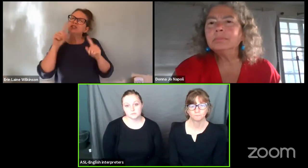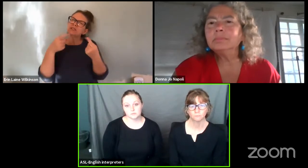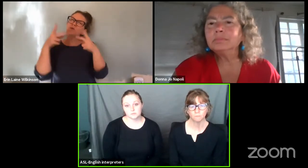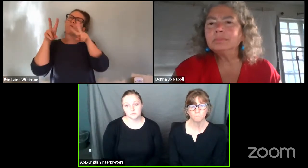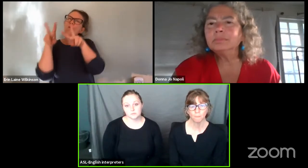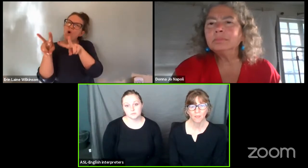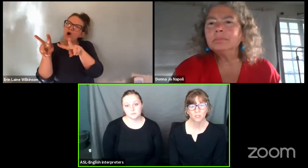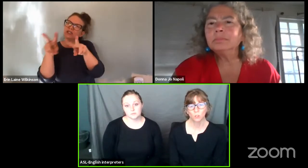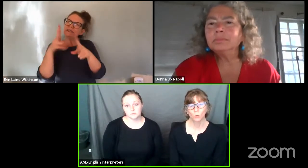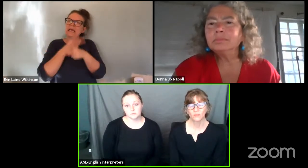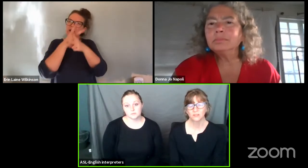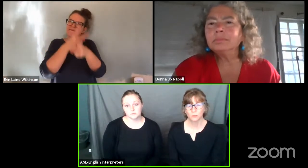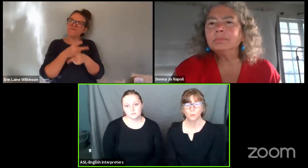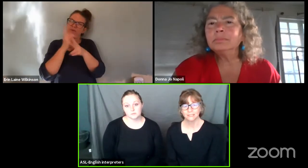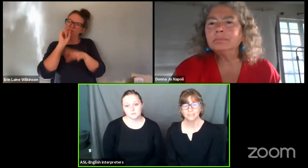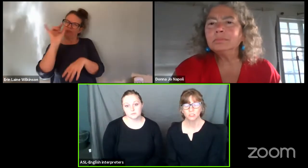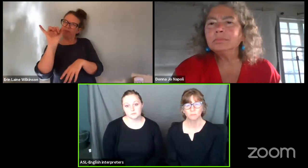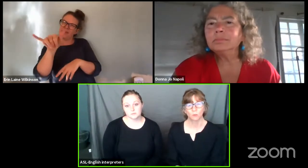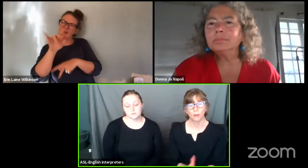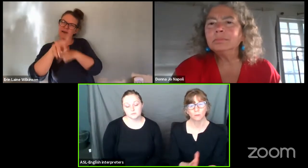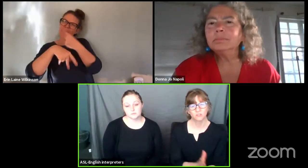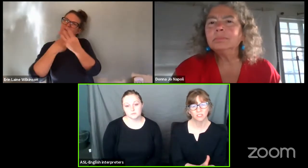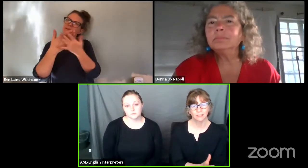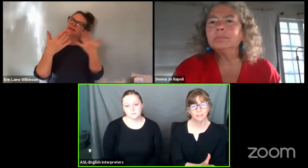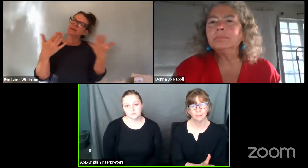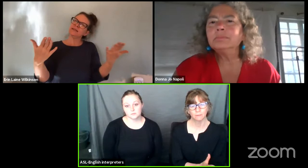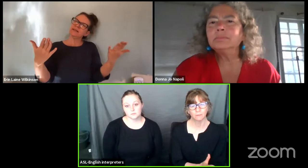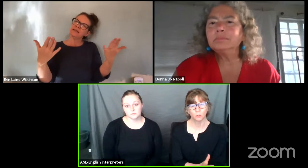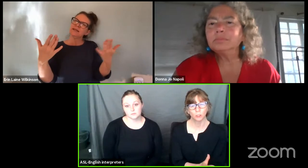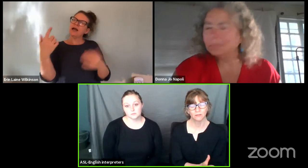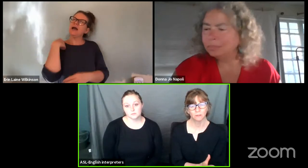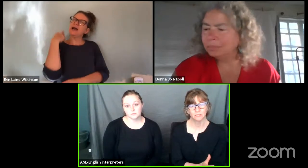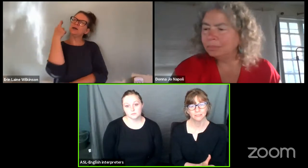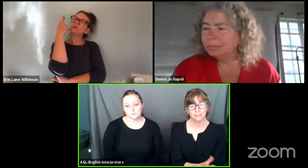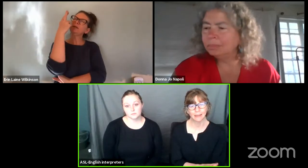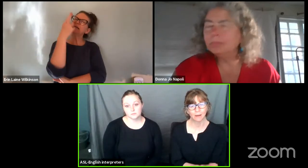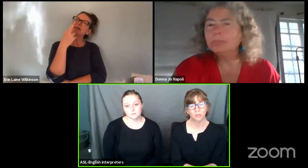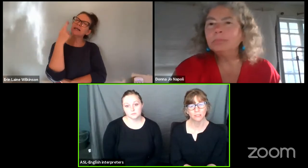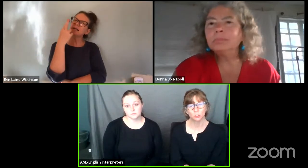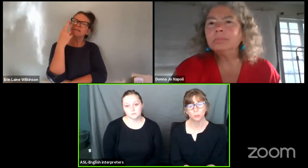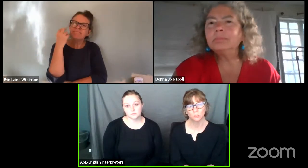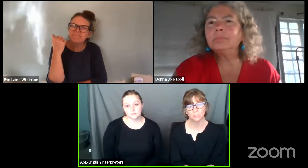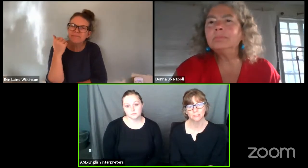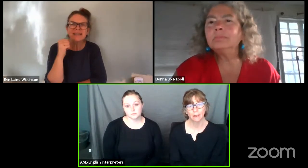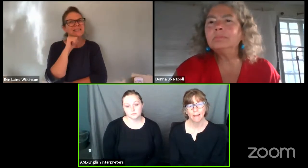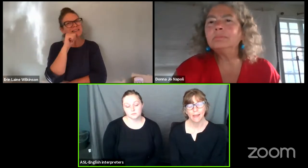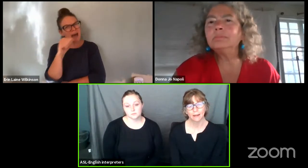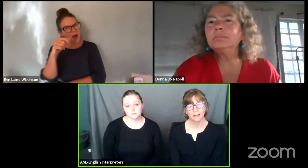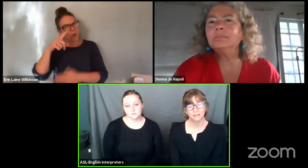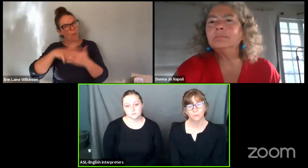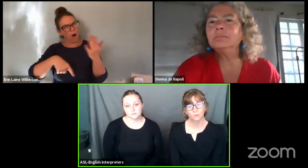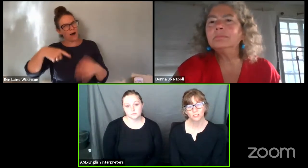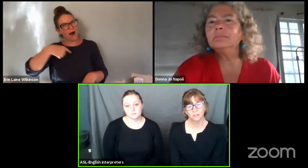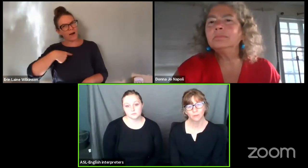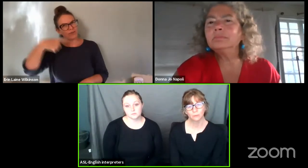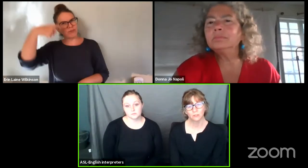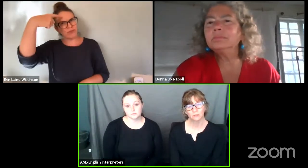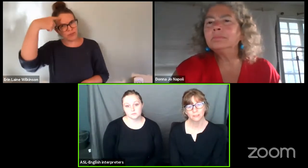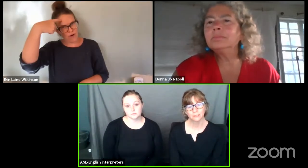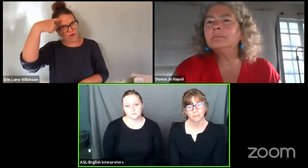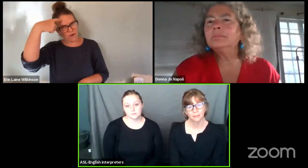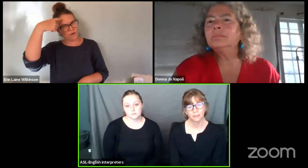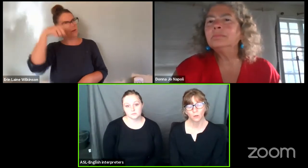it. So that's what I wanted to teach them. So I was taking a look at them to see how can I do this. And as I was watching